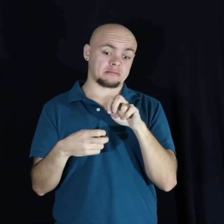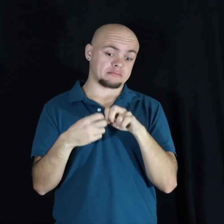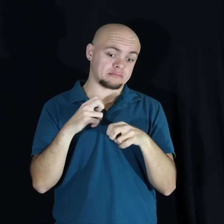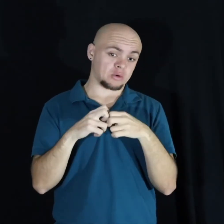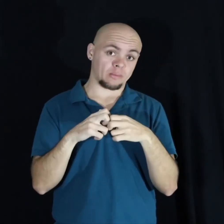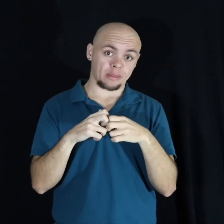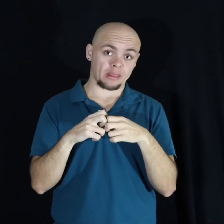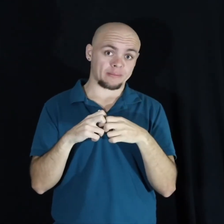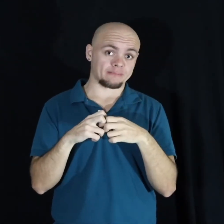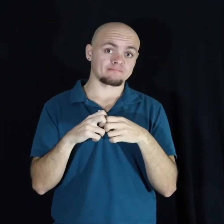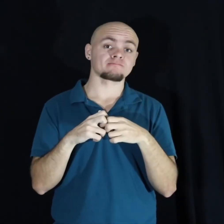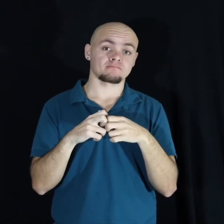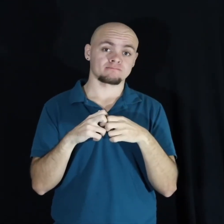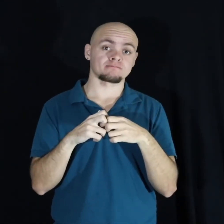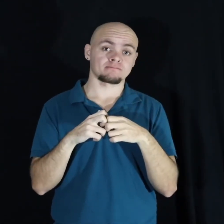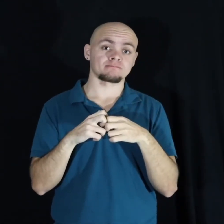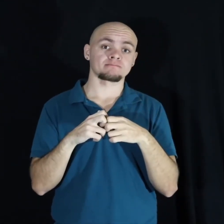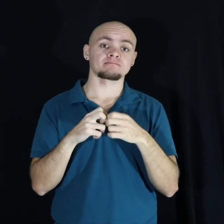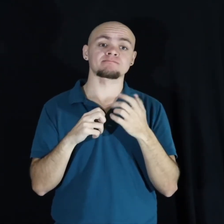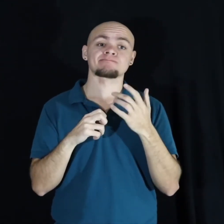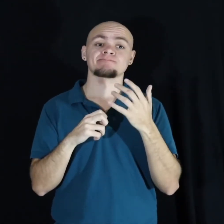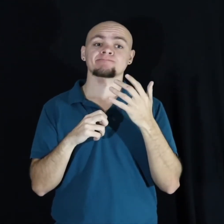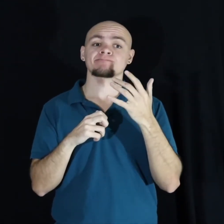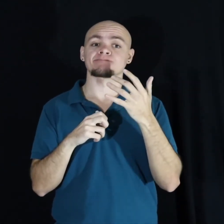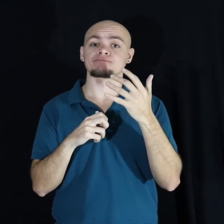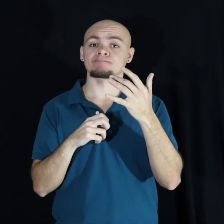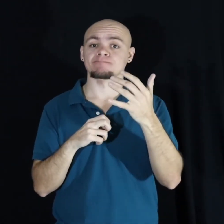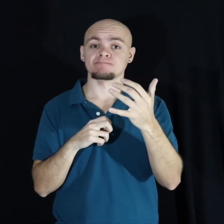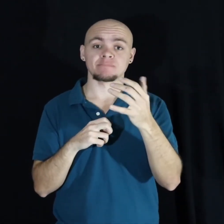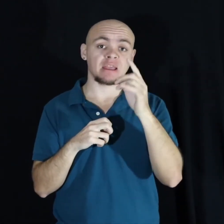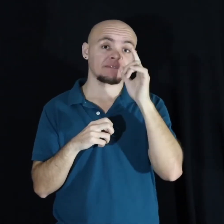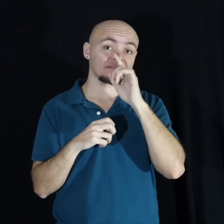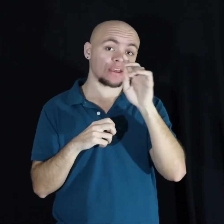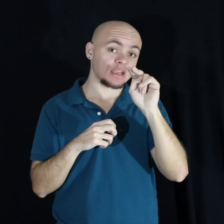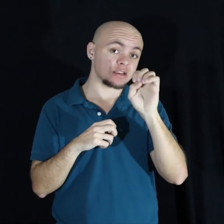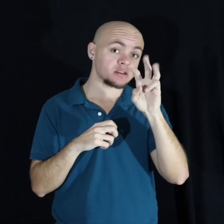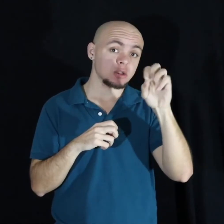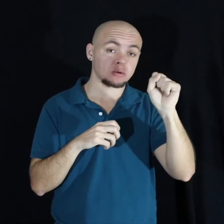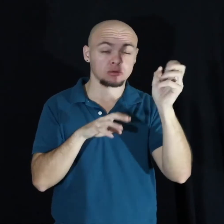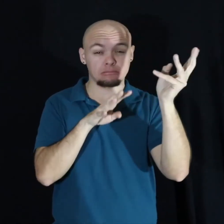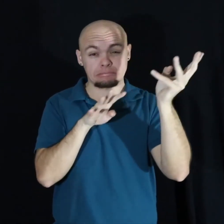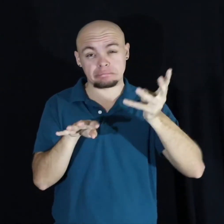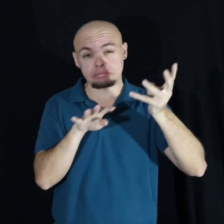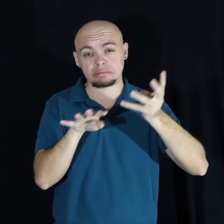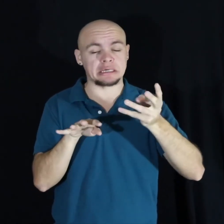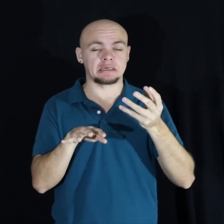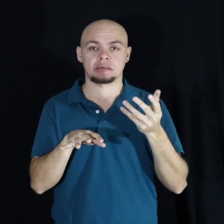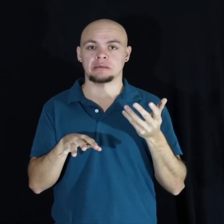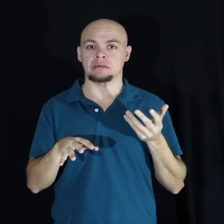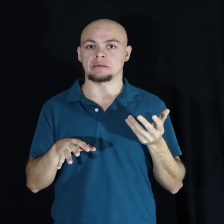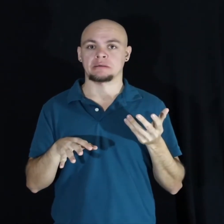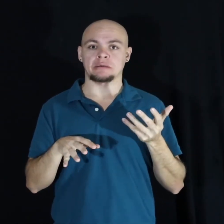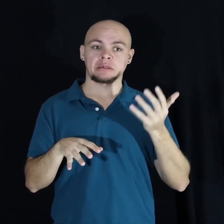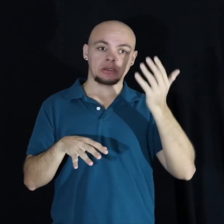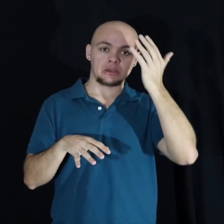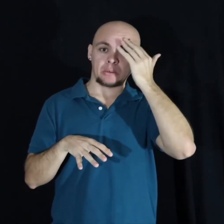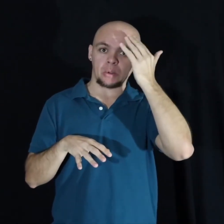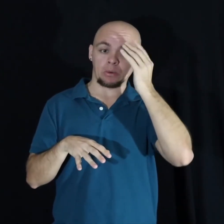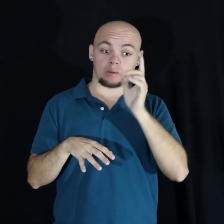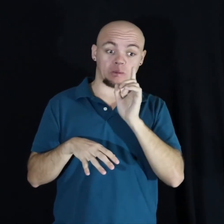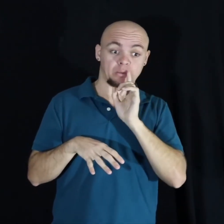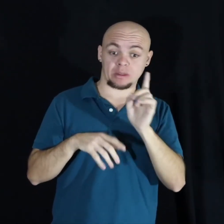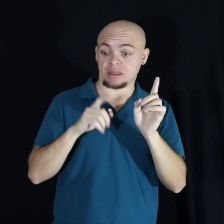disinformation, we will be deluged by fake news to the point where we will not ever know whenever we